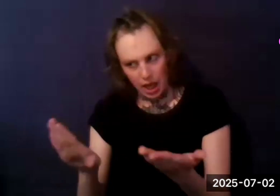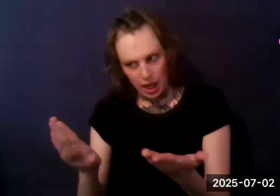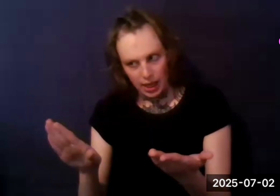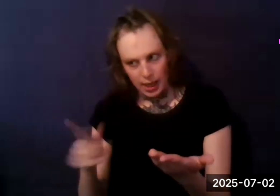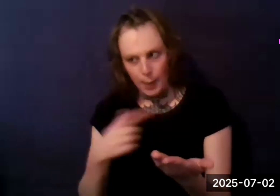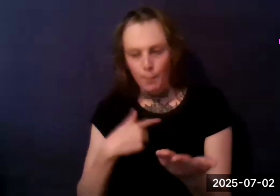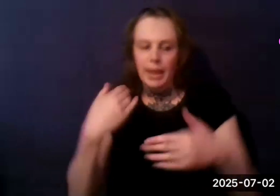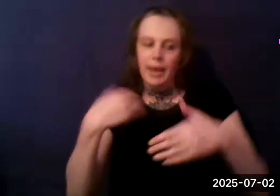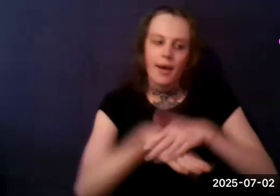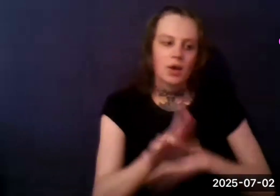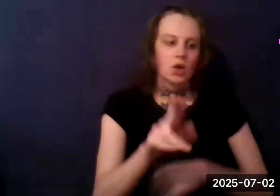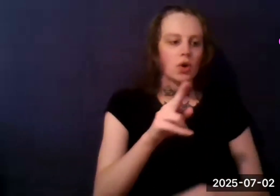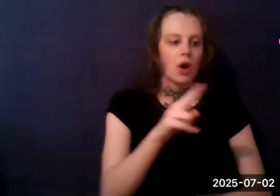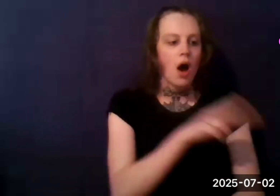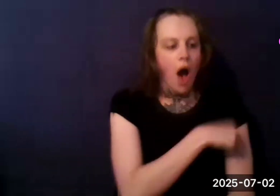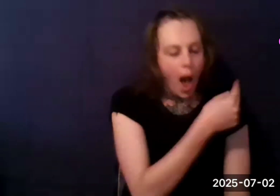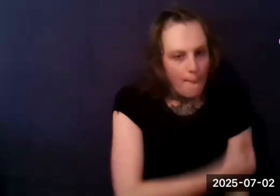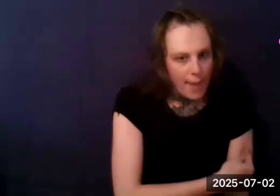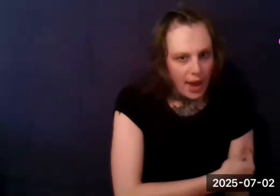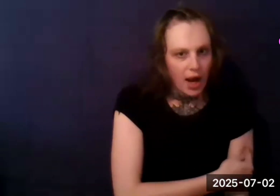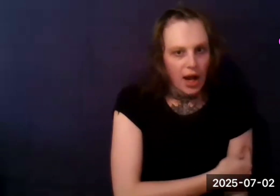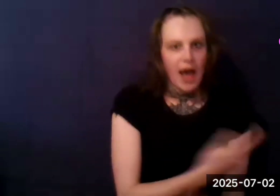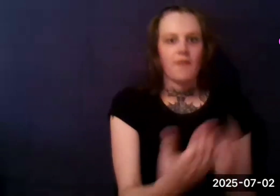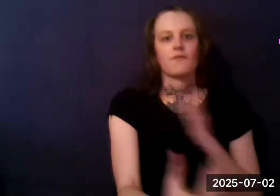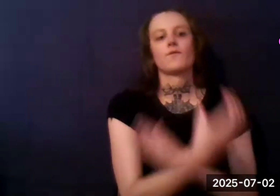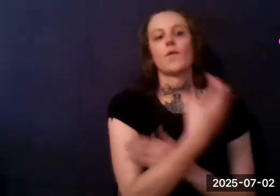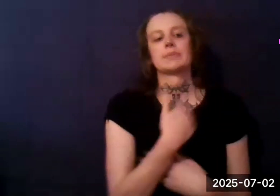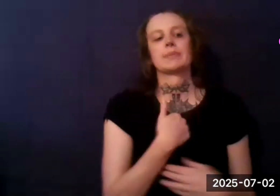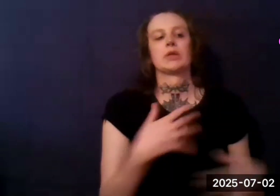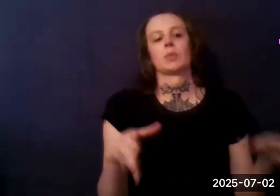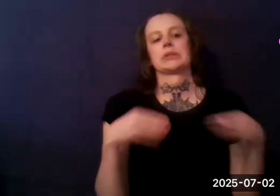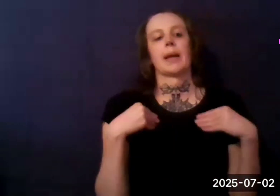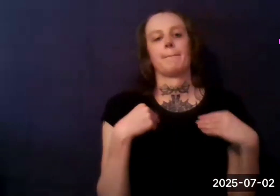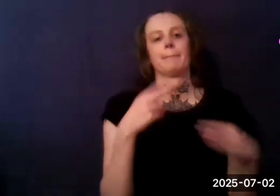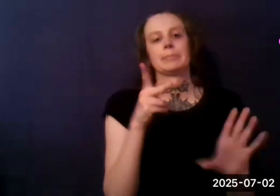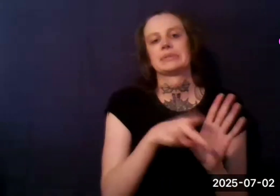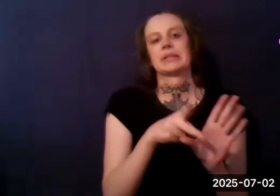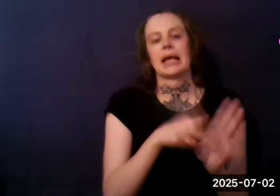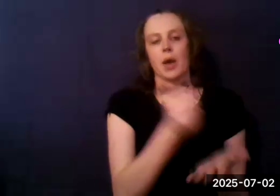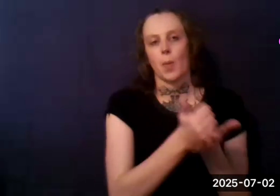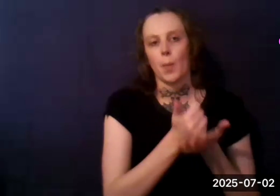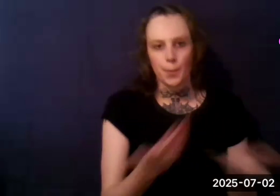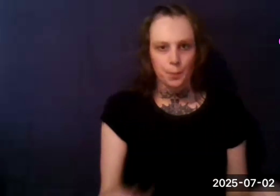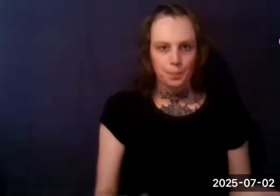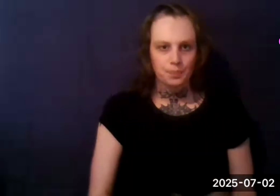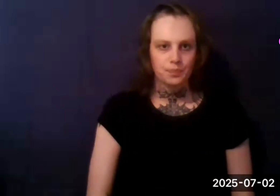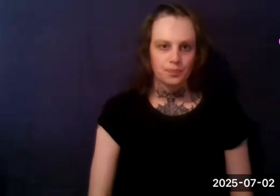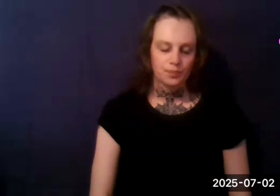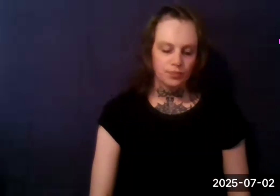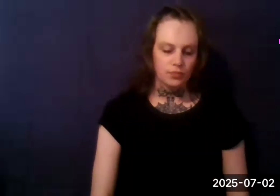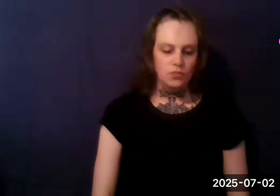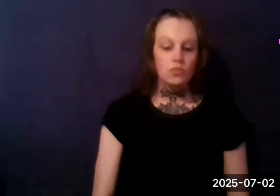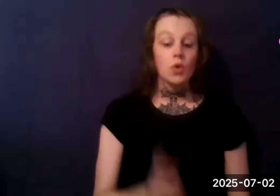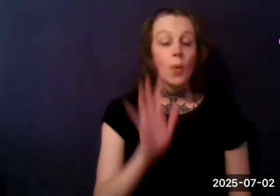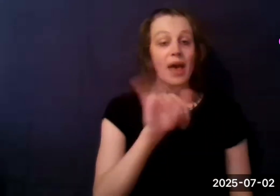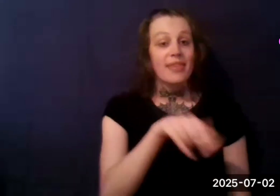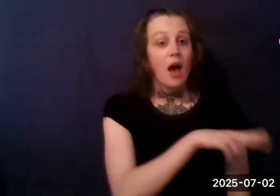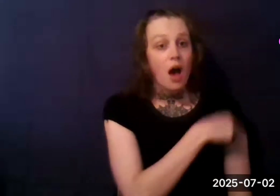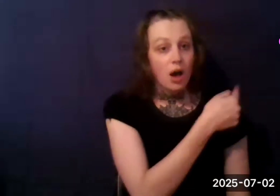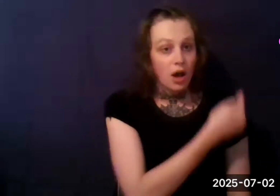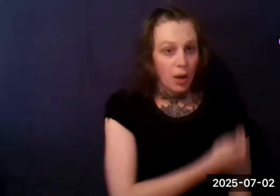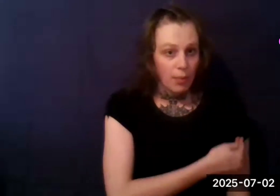what happened. Like this, I had like my first step experience in that hospital when I woke